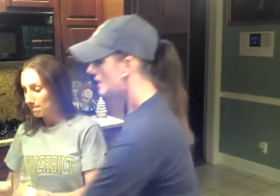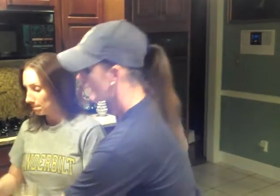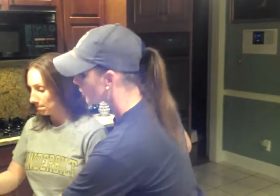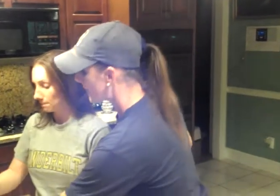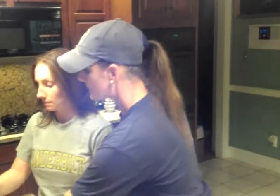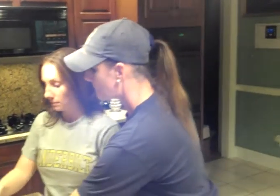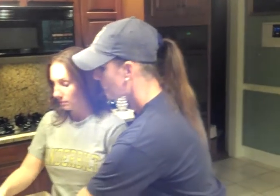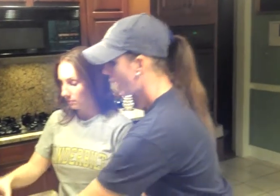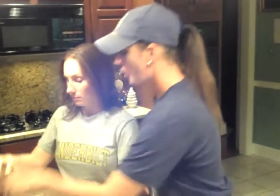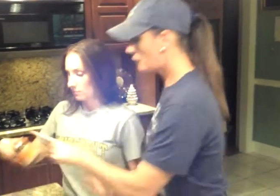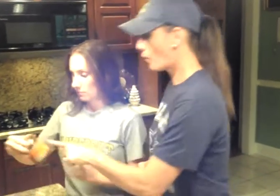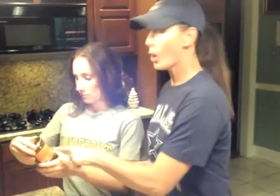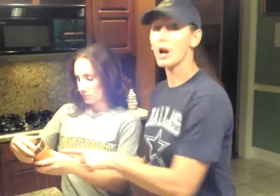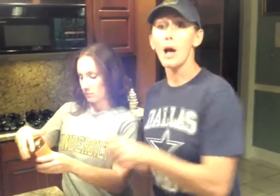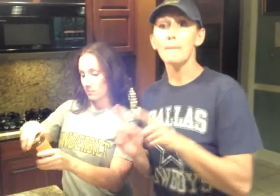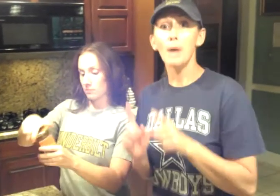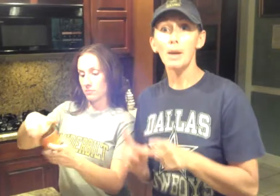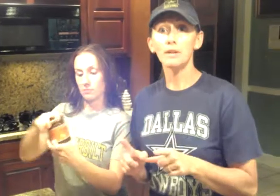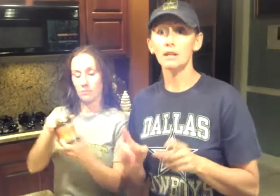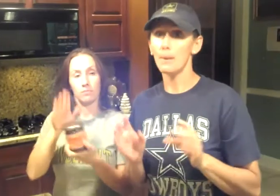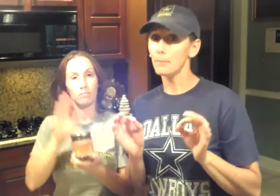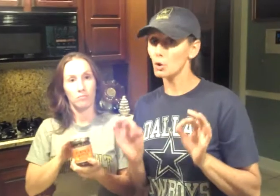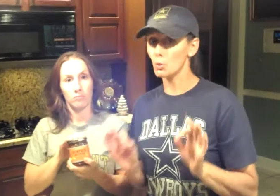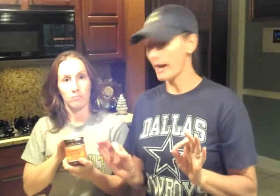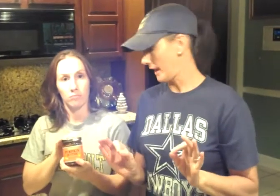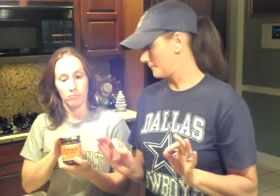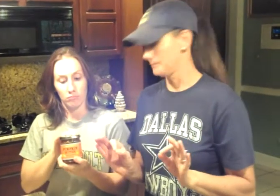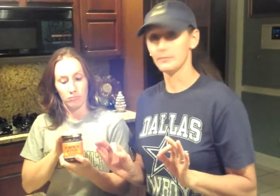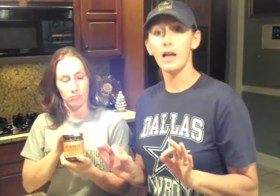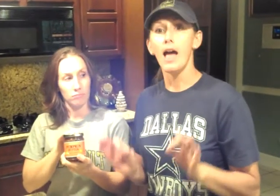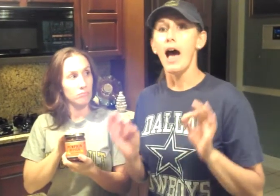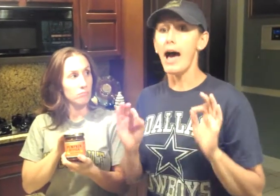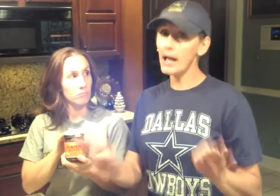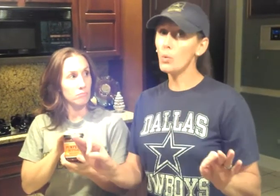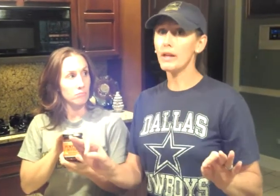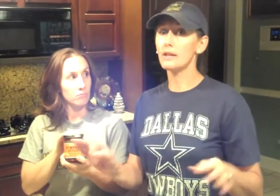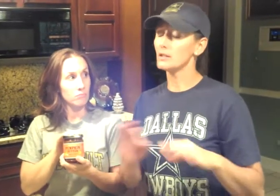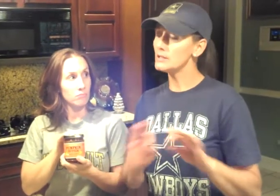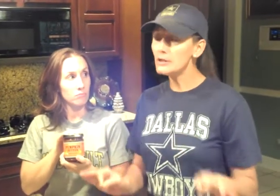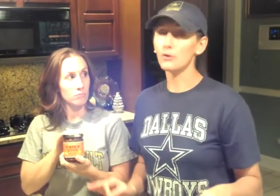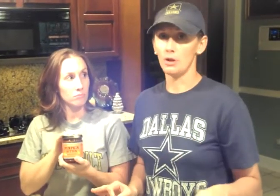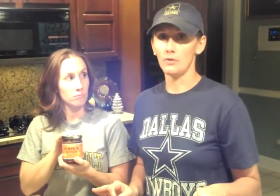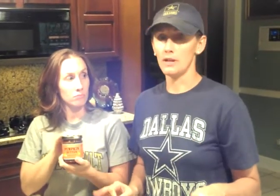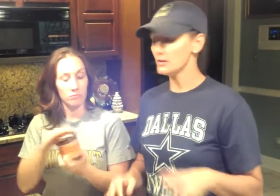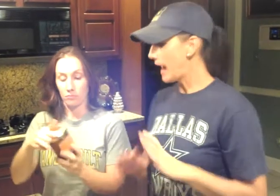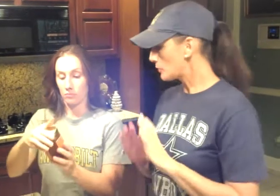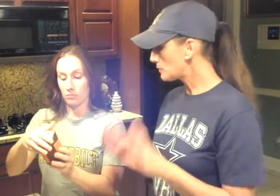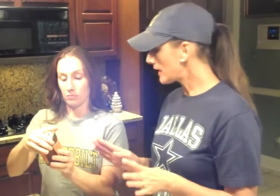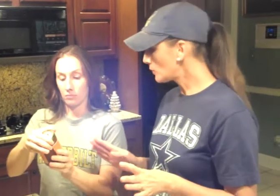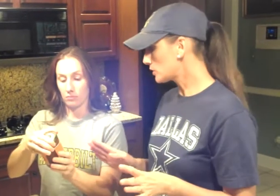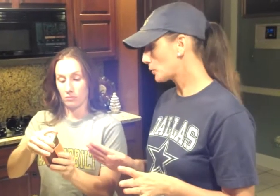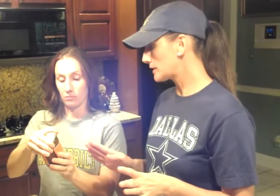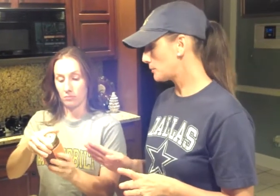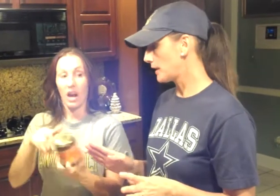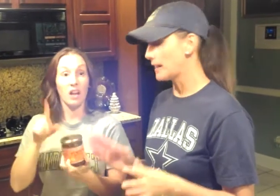Now the recipe called for pumpkin puree. I went different on this. I was playing with the recipe. I love